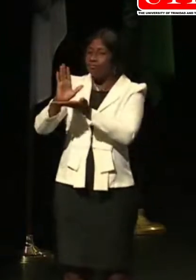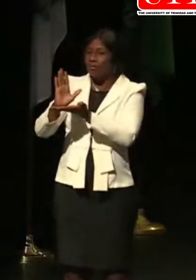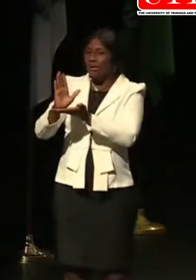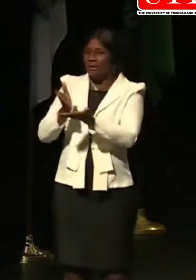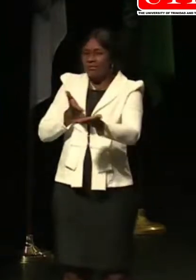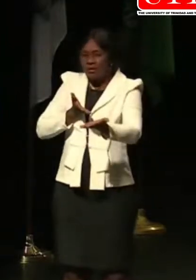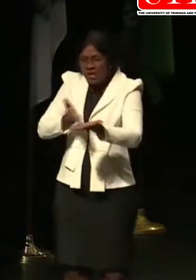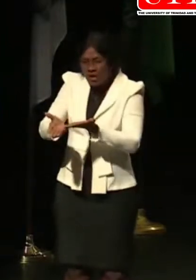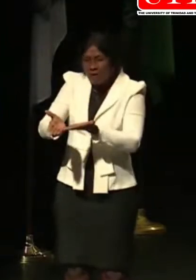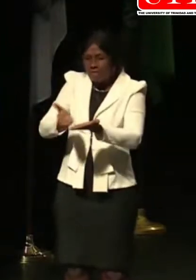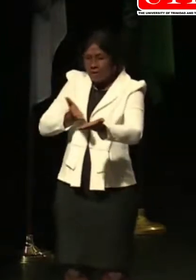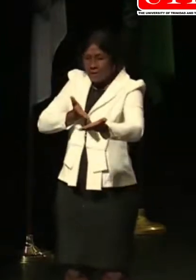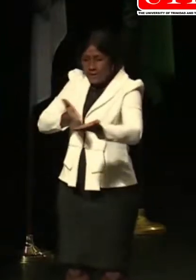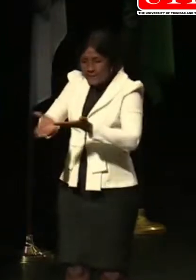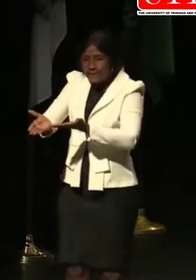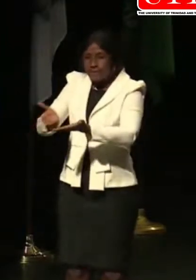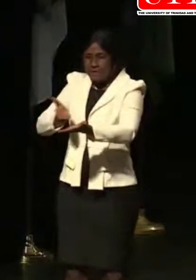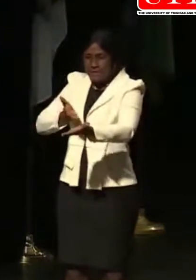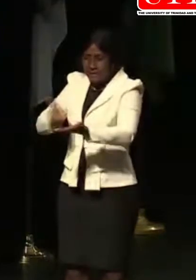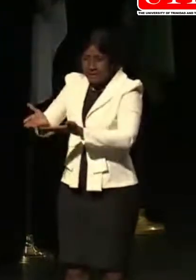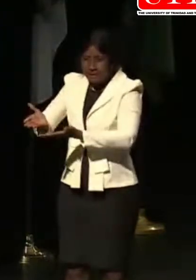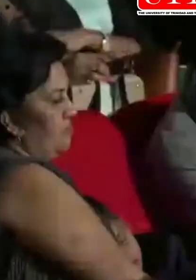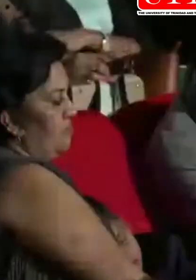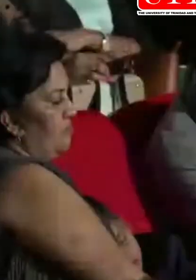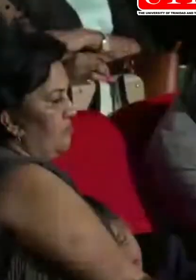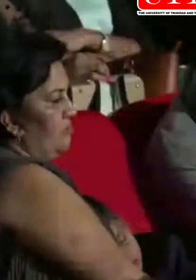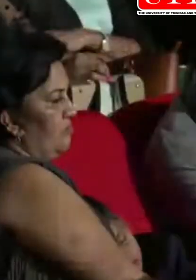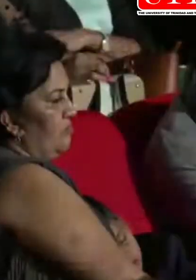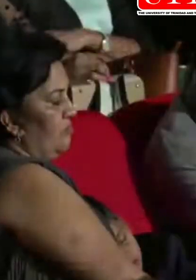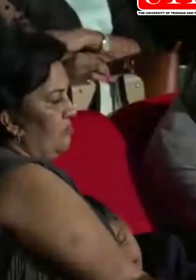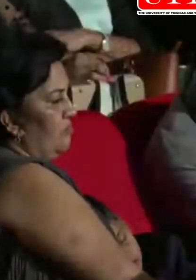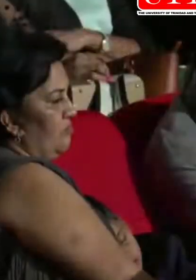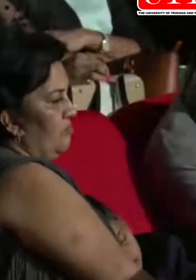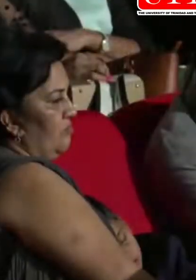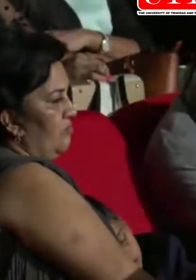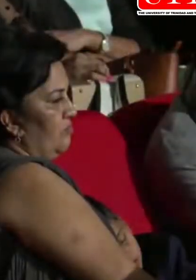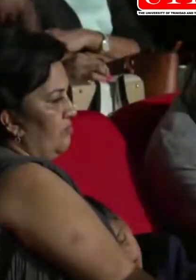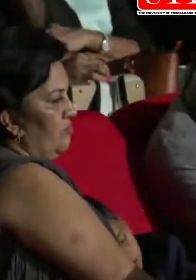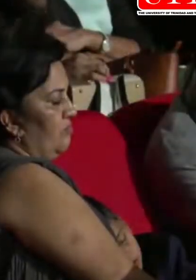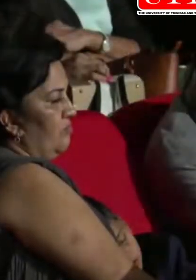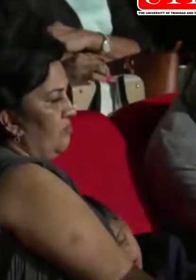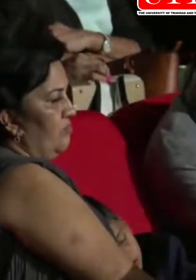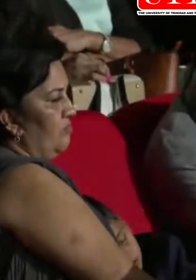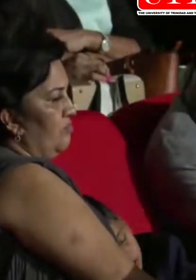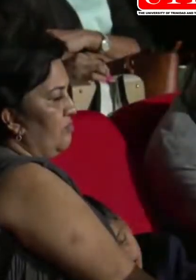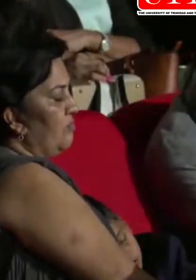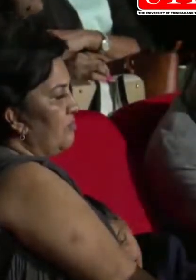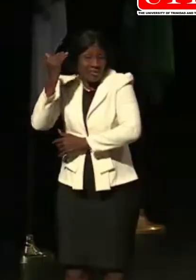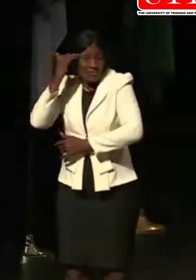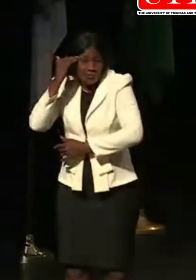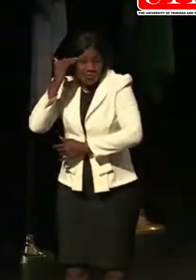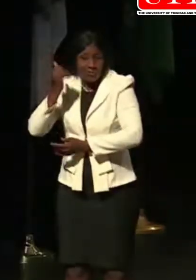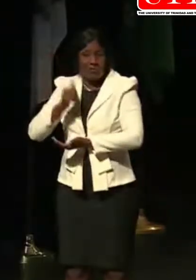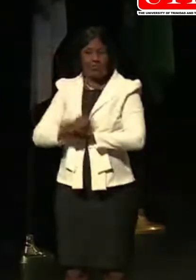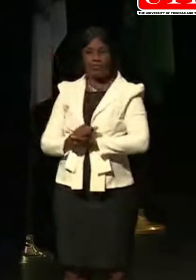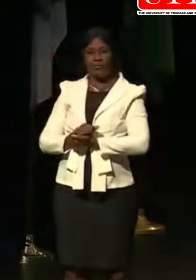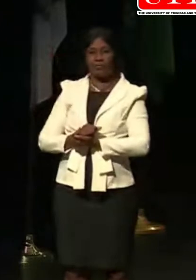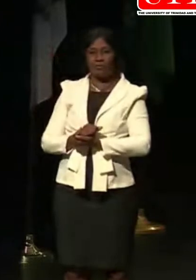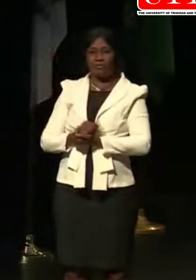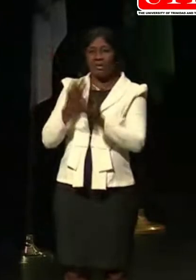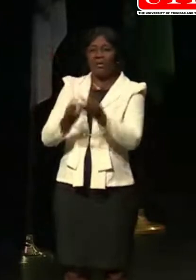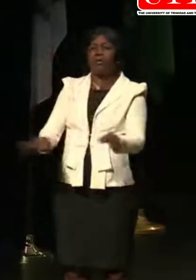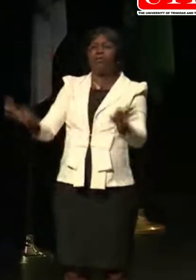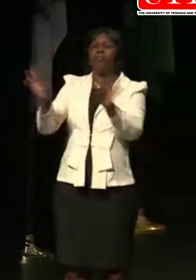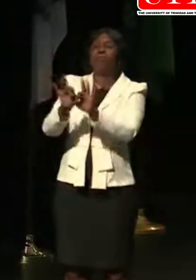your great-grandmother knew what I'm talking about. Look at their lives again and pull from their